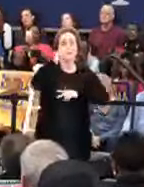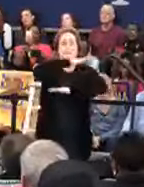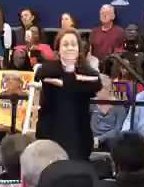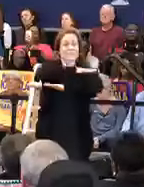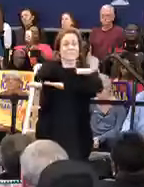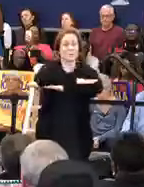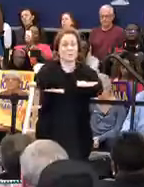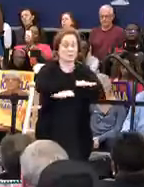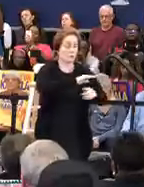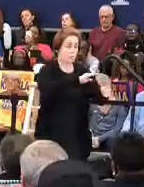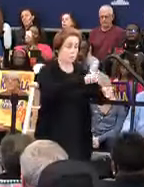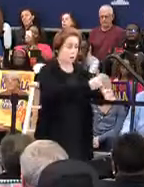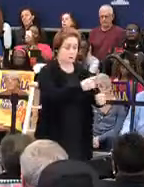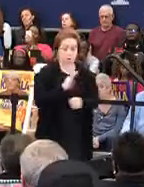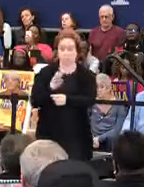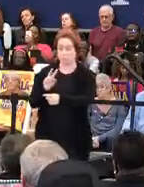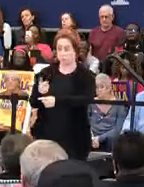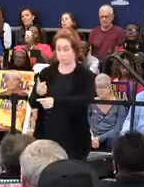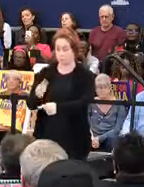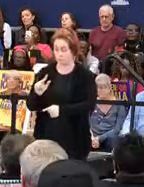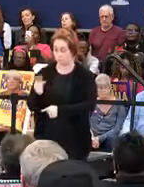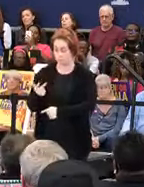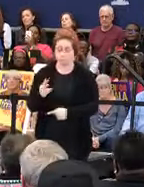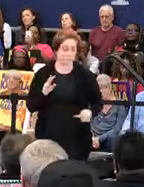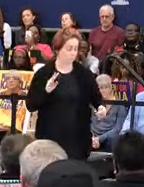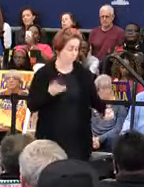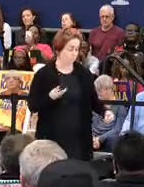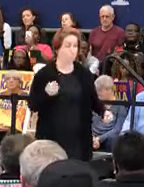legs, the fourth leg is a free and independent press.